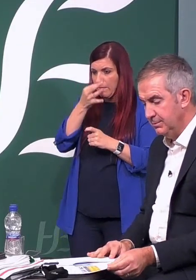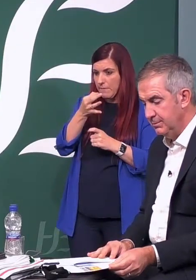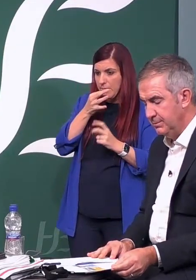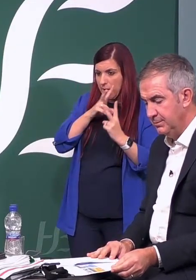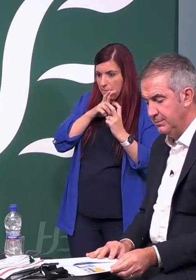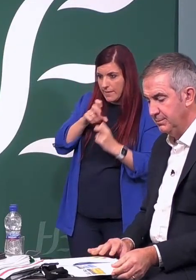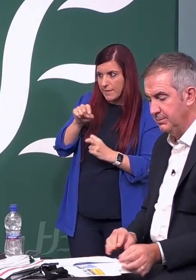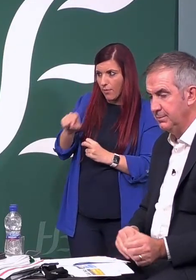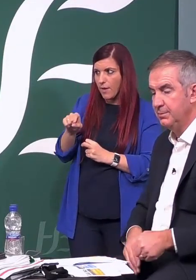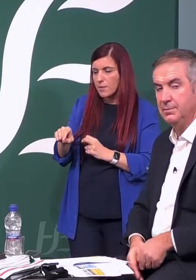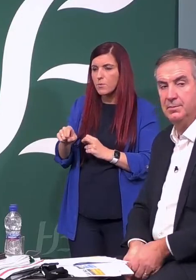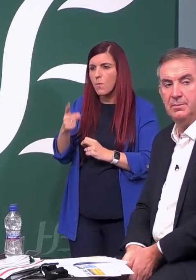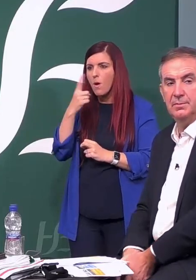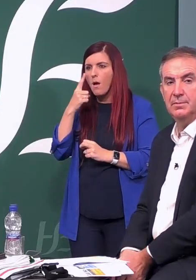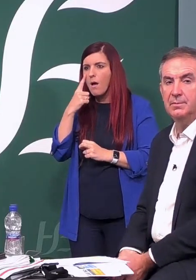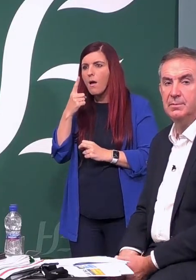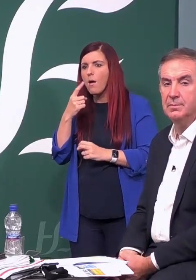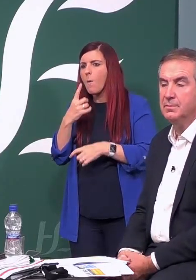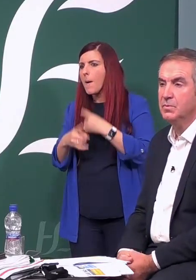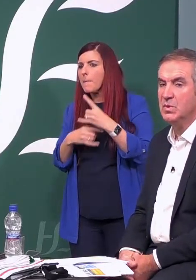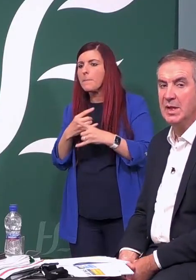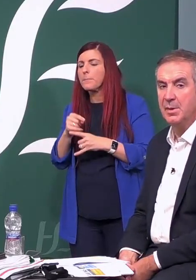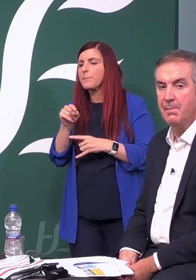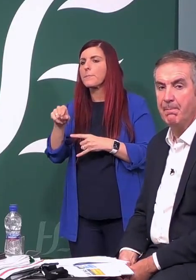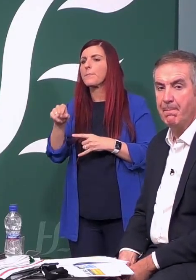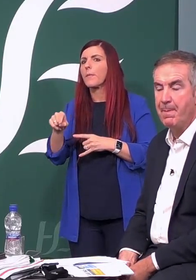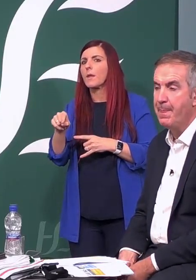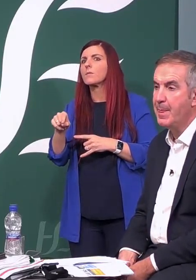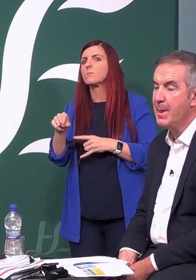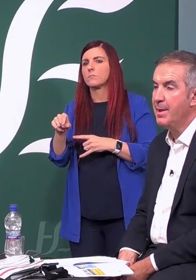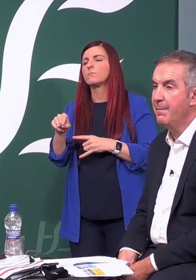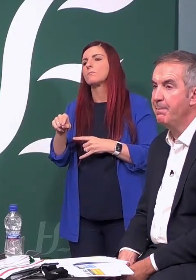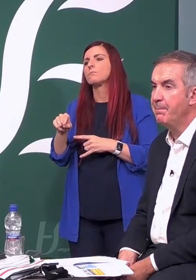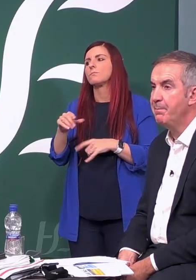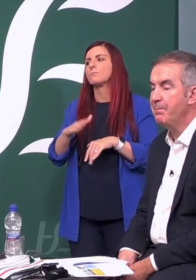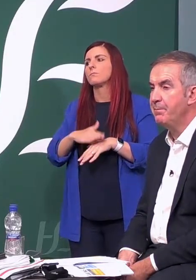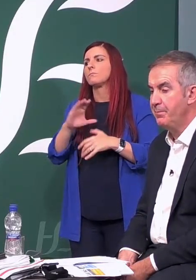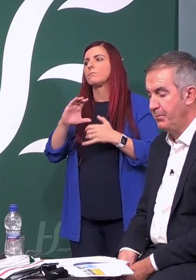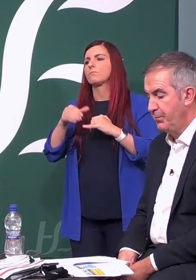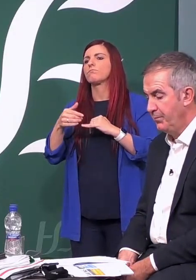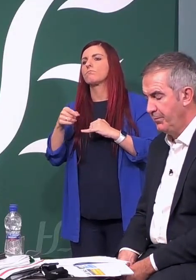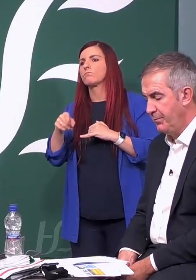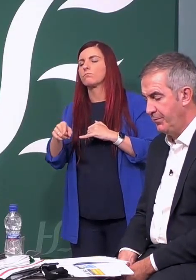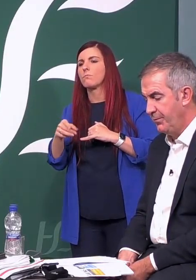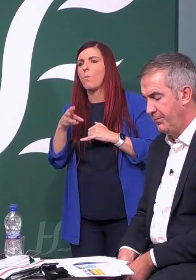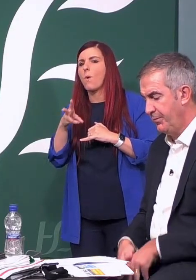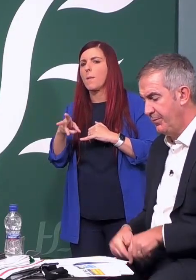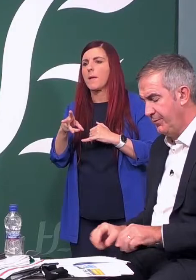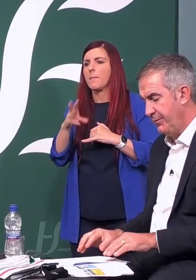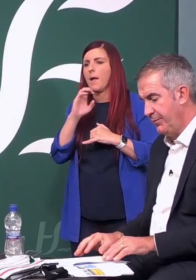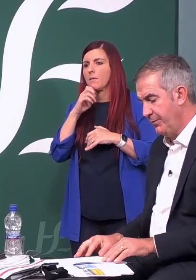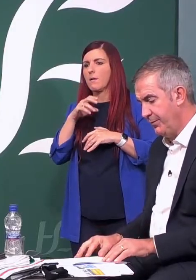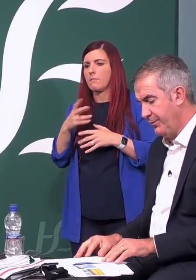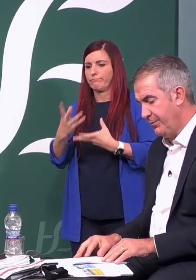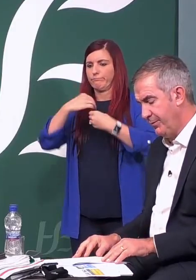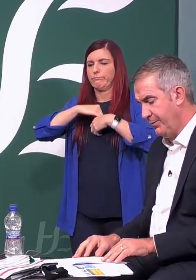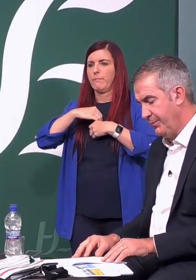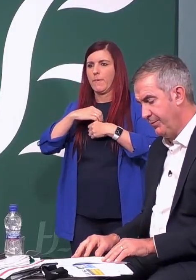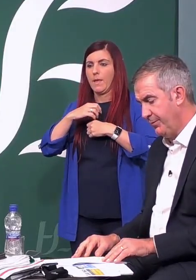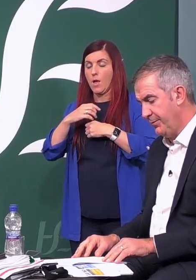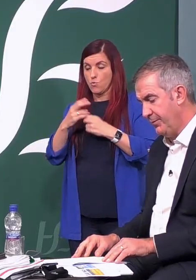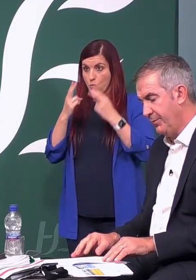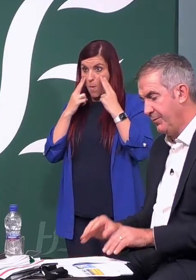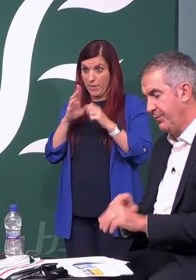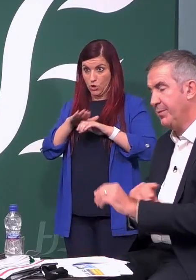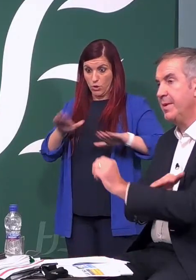that we saw in younger people rise in recent weeks has been more likely than not been due to acquisition in the household setting, where the